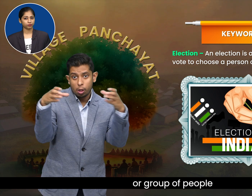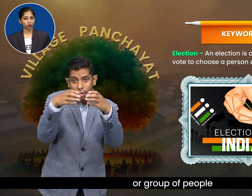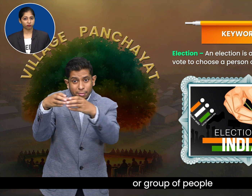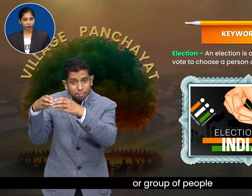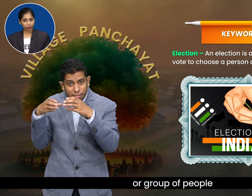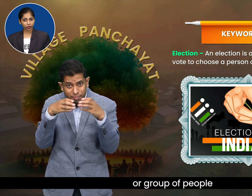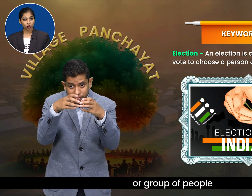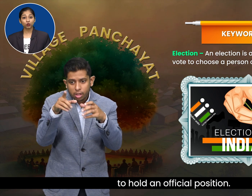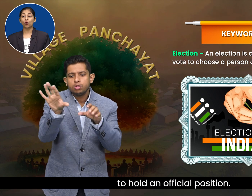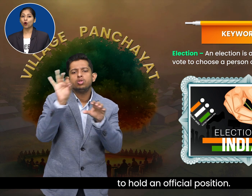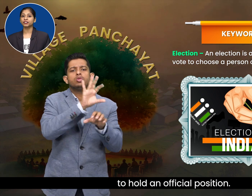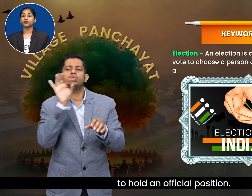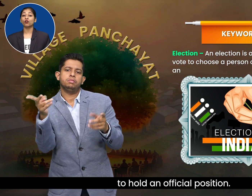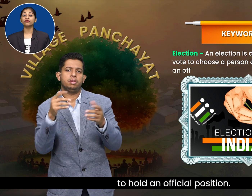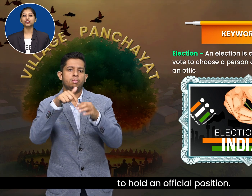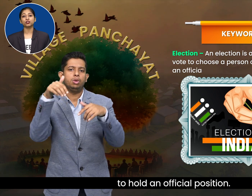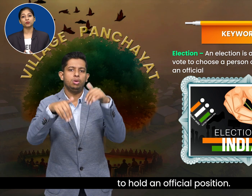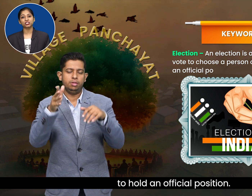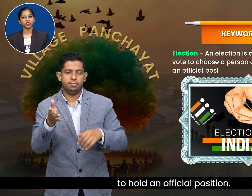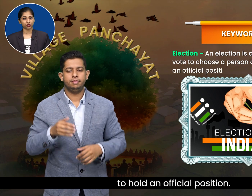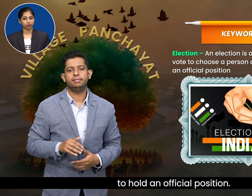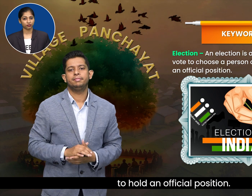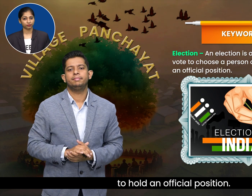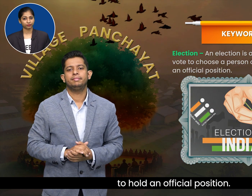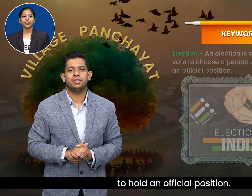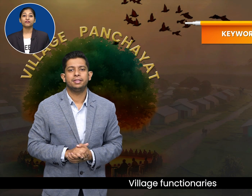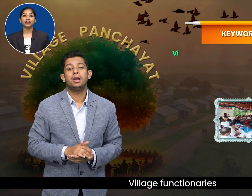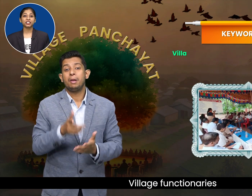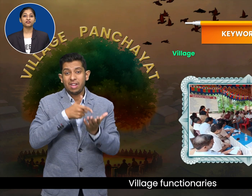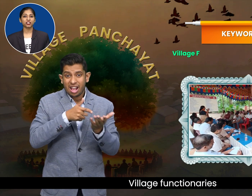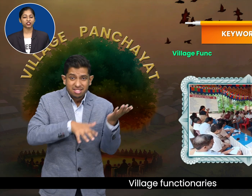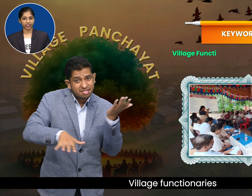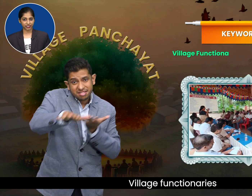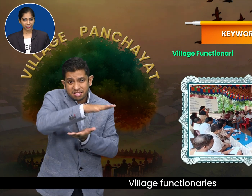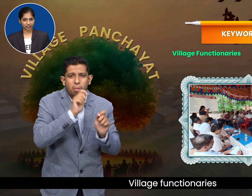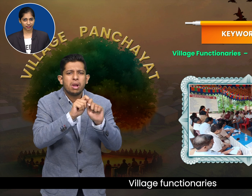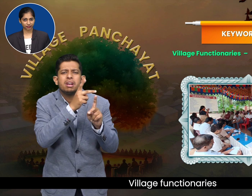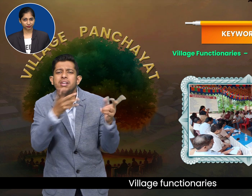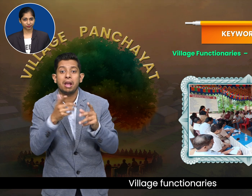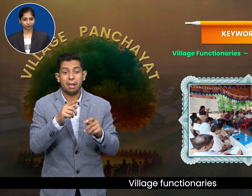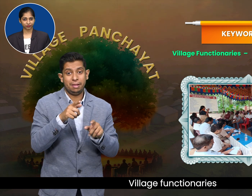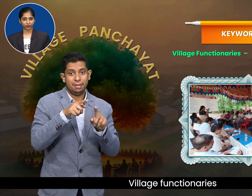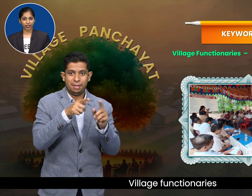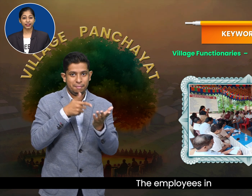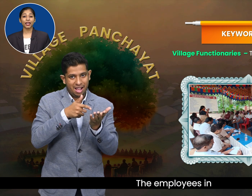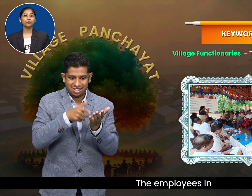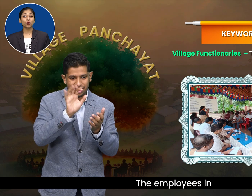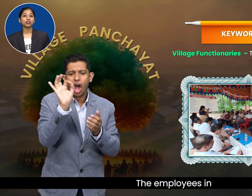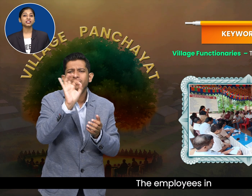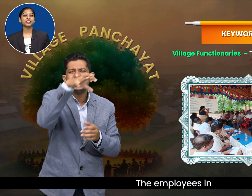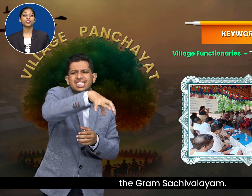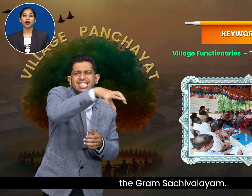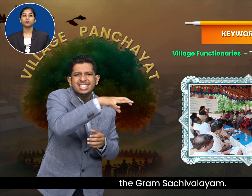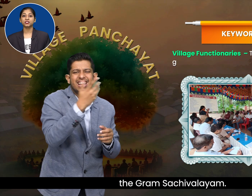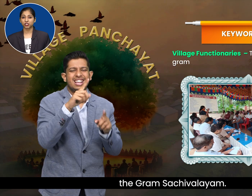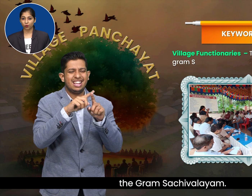group of people to hold an official position. Village functionaries. The